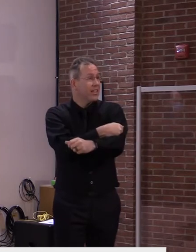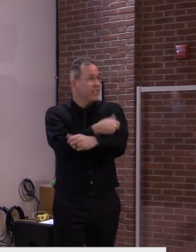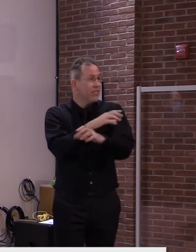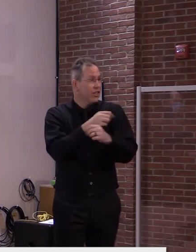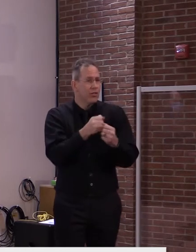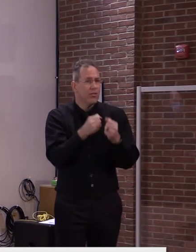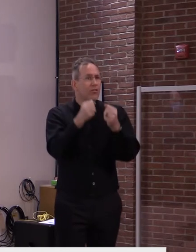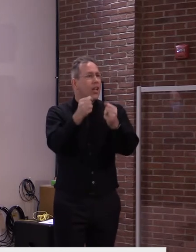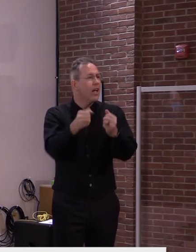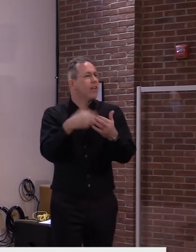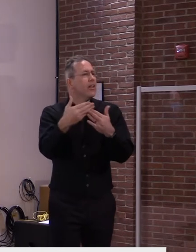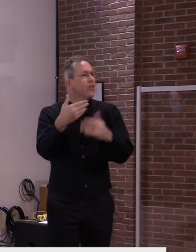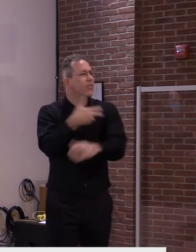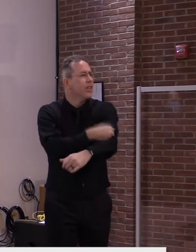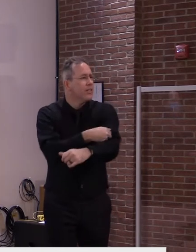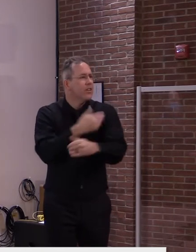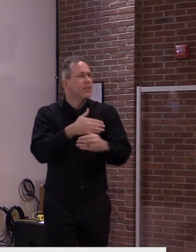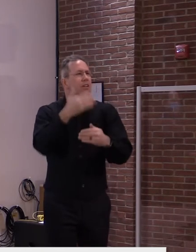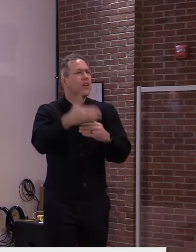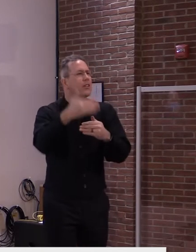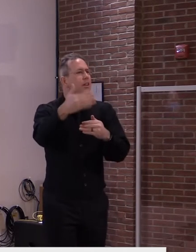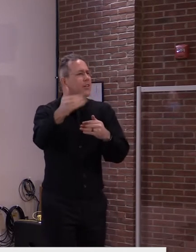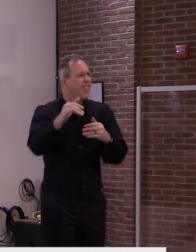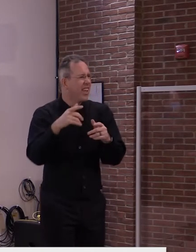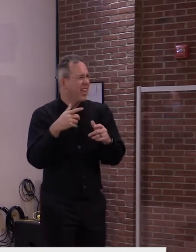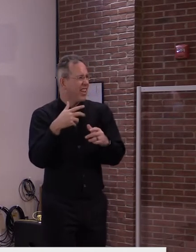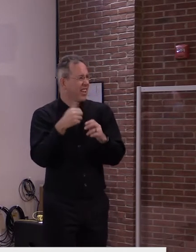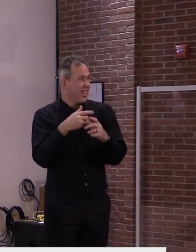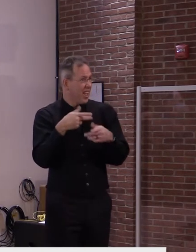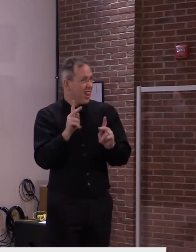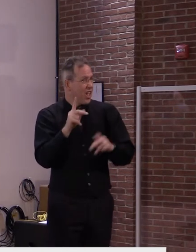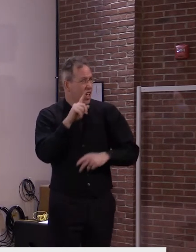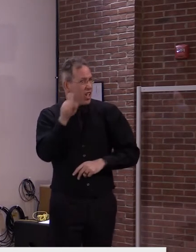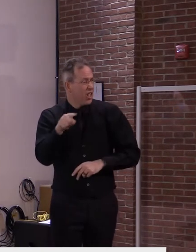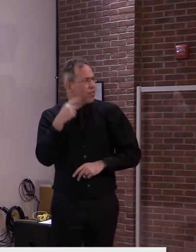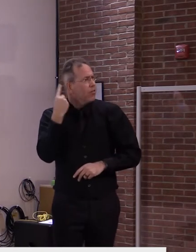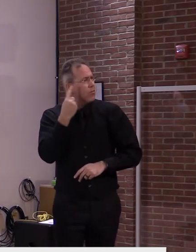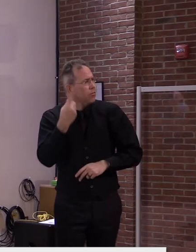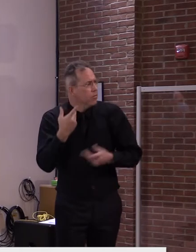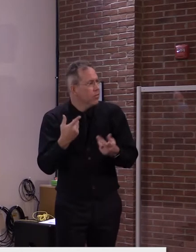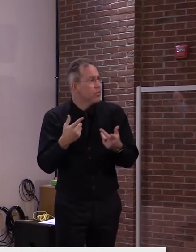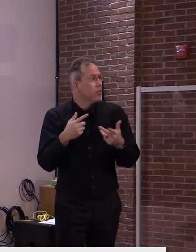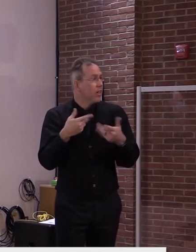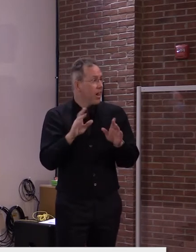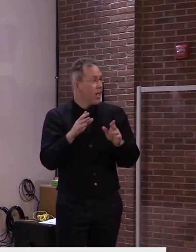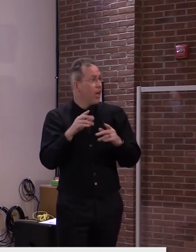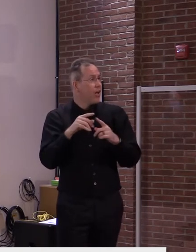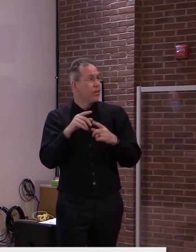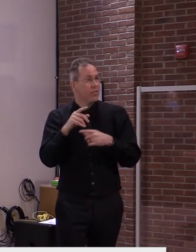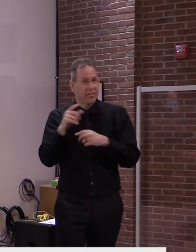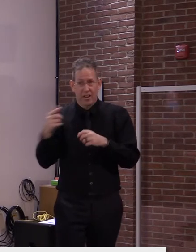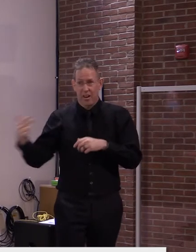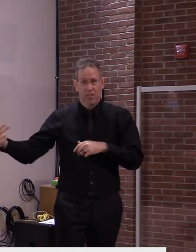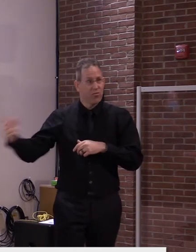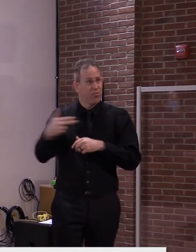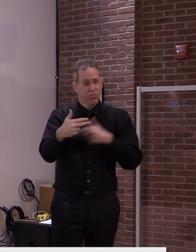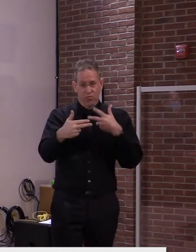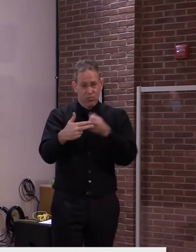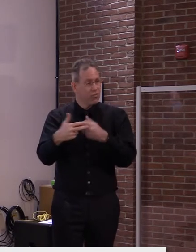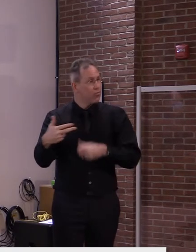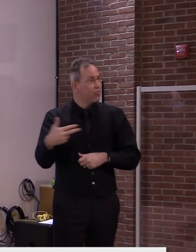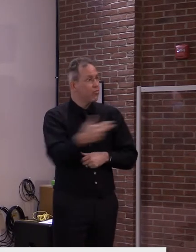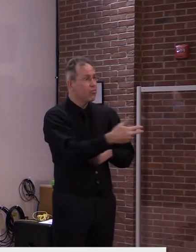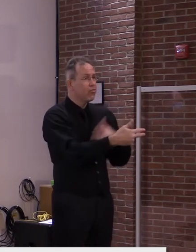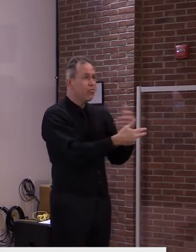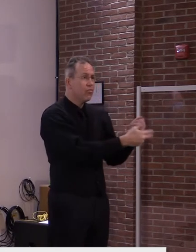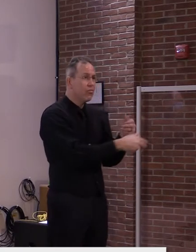to the next. But we have the EMS contracts in place. We have the home health agencies ready to